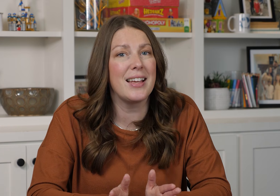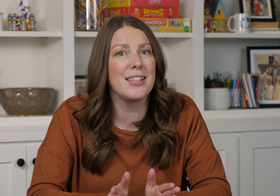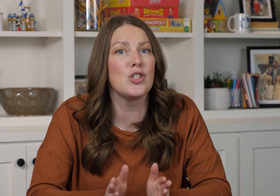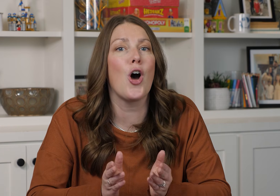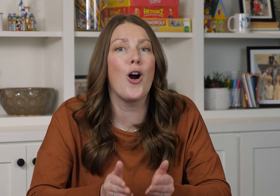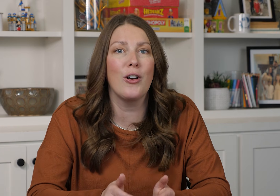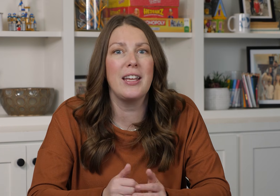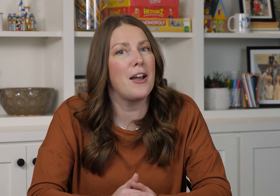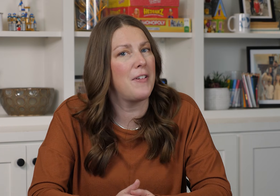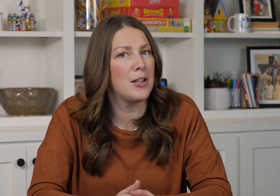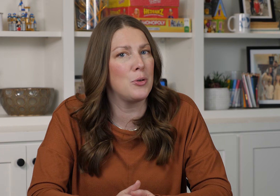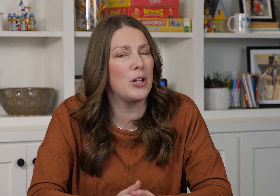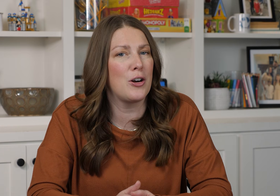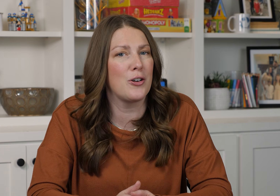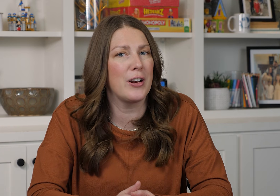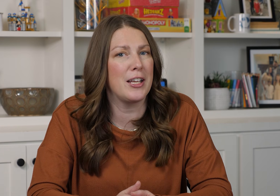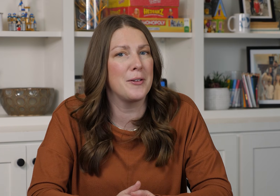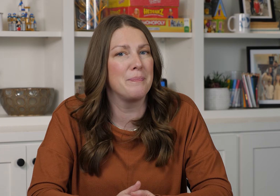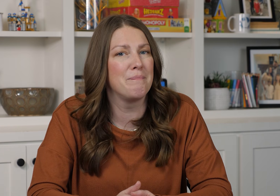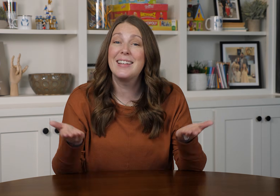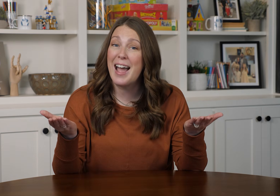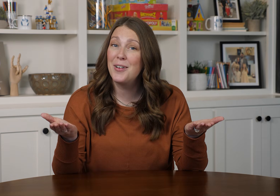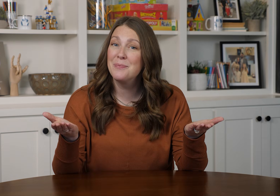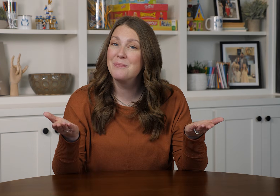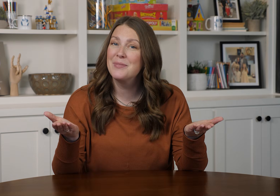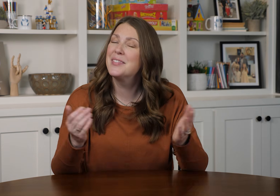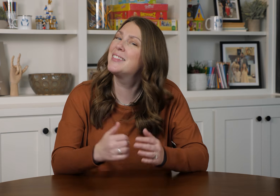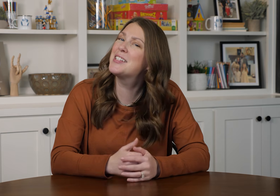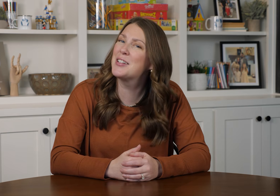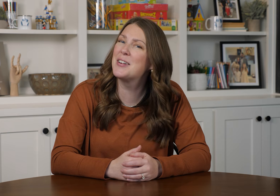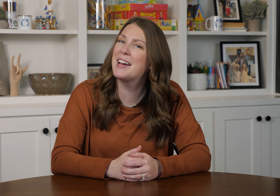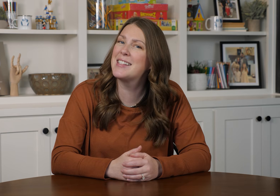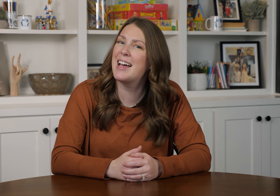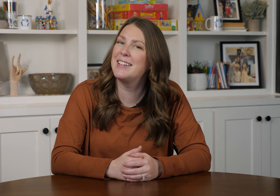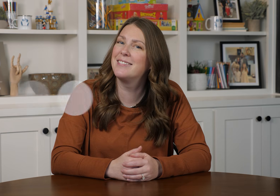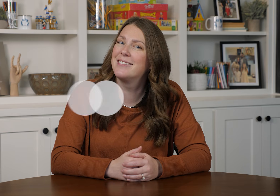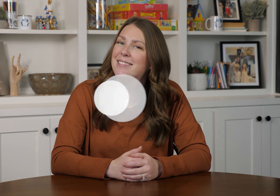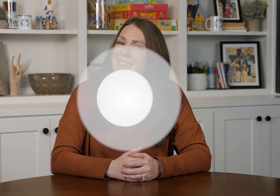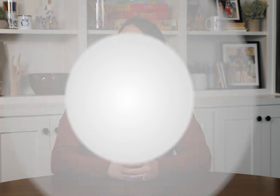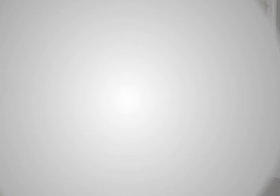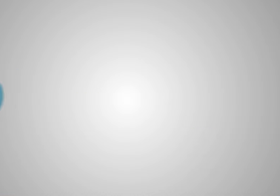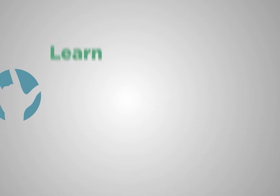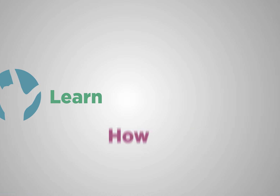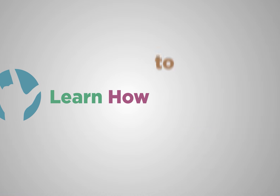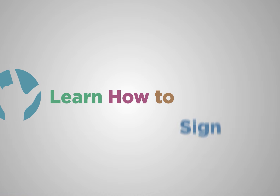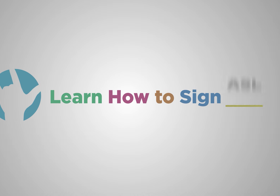lessons already available in our curriculum. Now, let's learn how to sign.